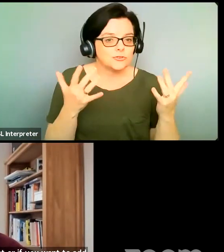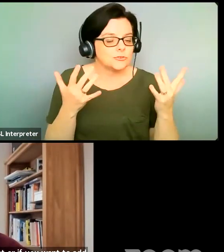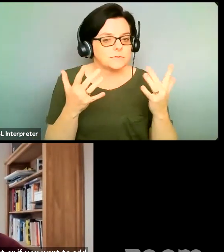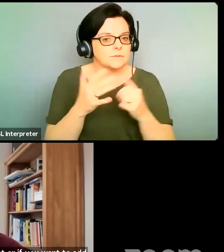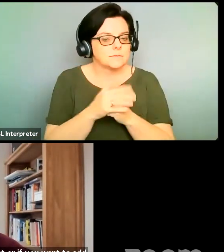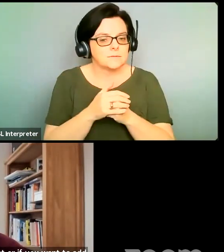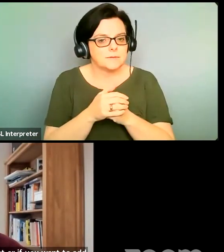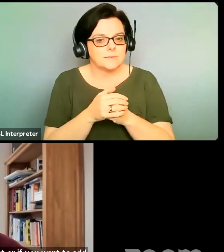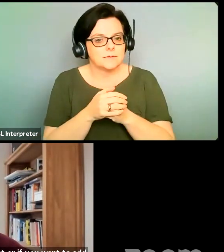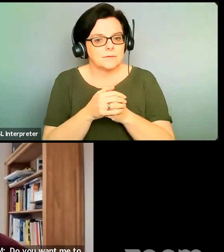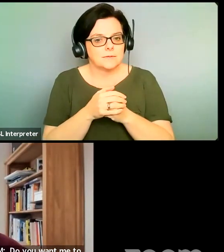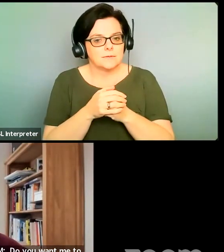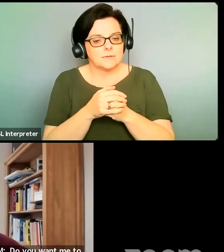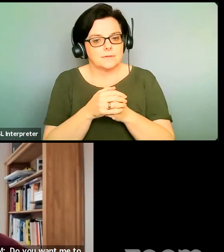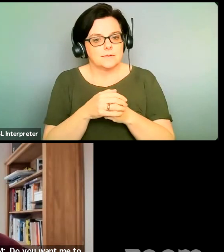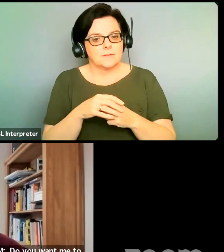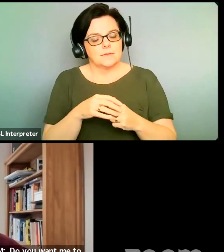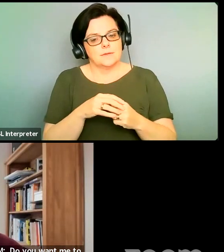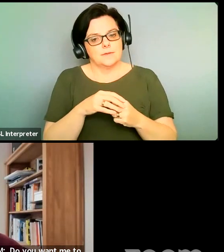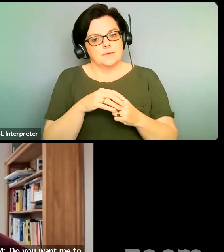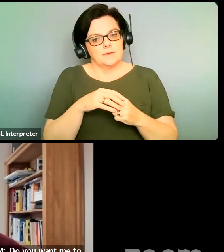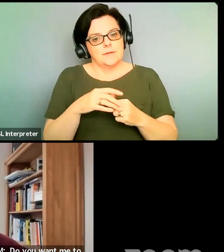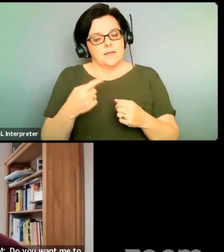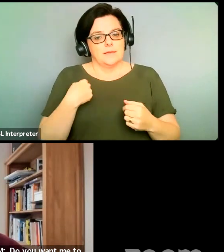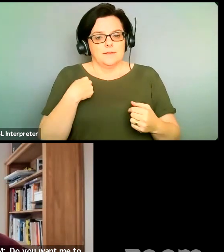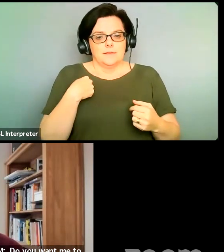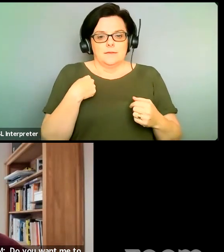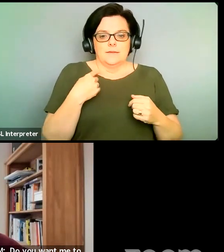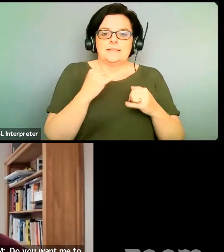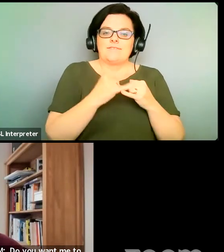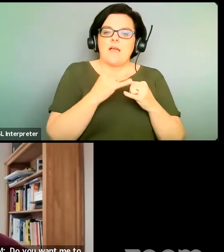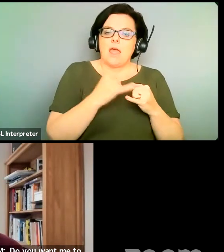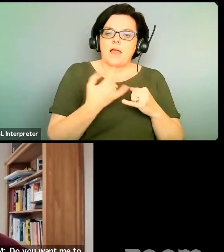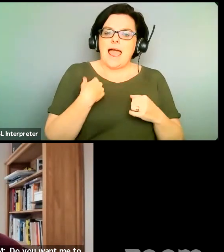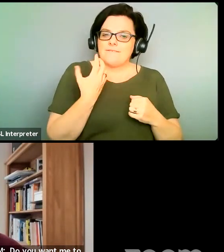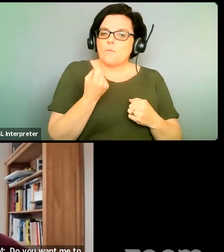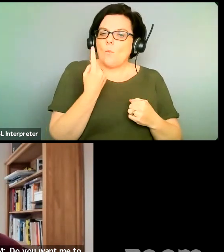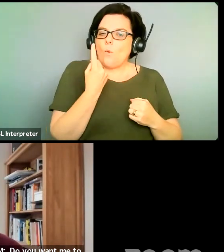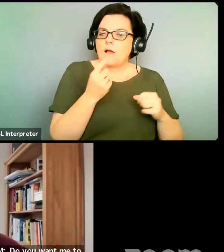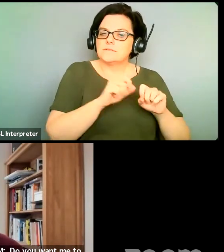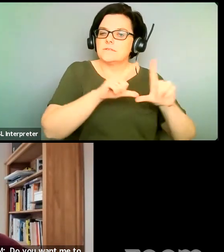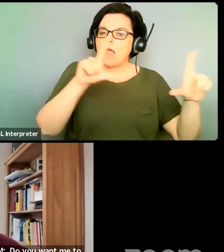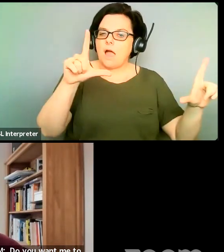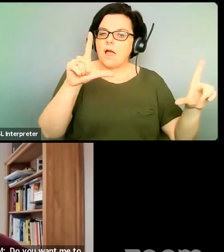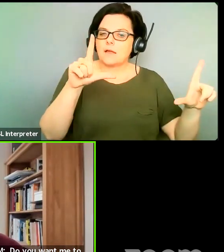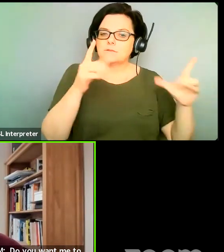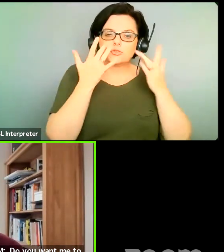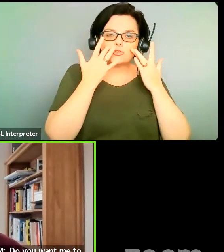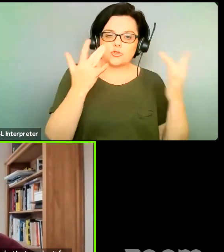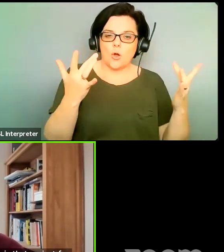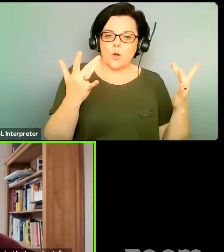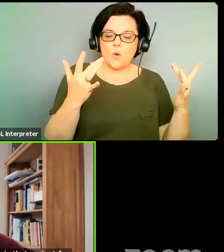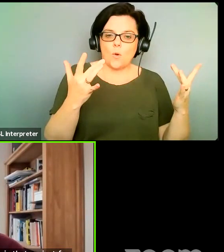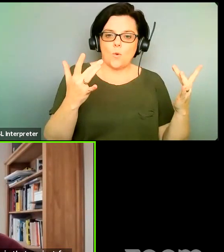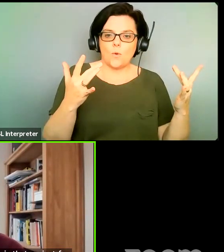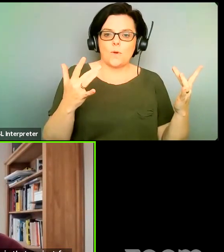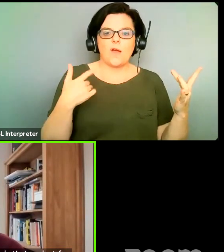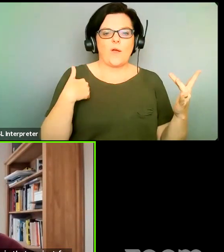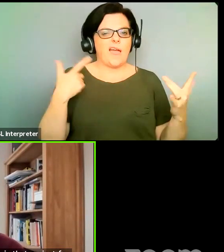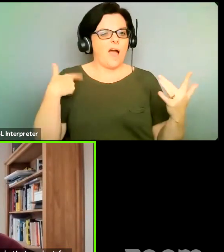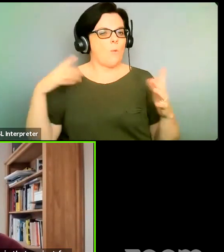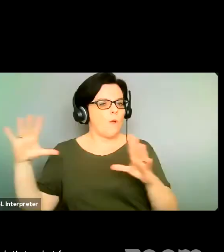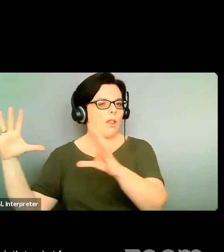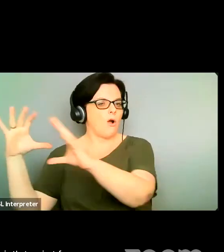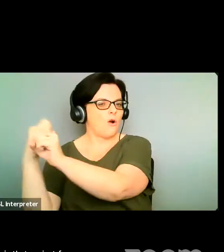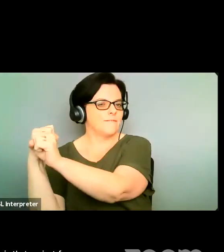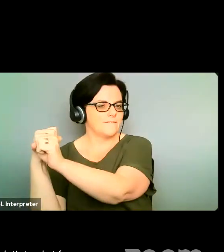access? I have one little slide which I wanted to show people. So maybe, if you want. Yeah, I'll just take myself